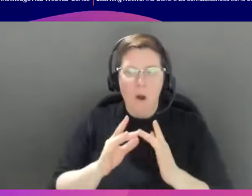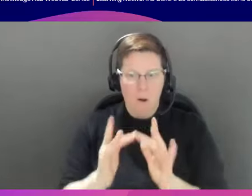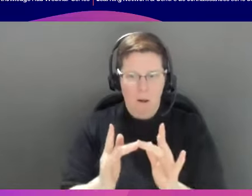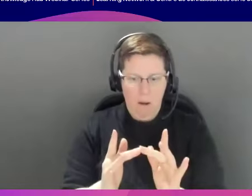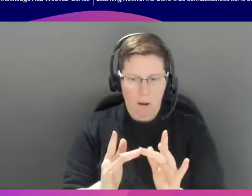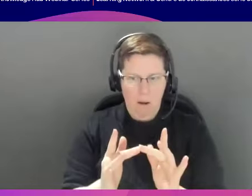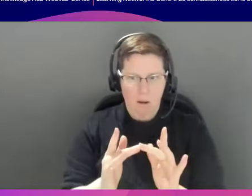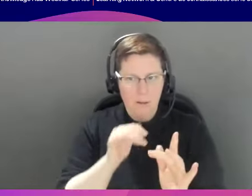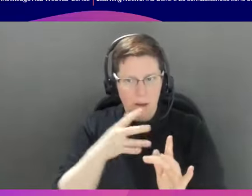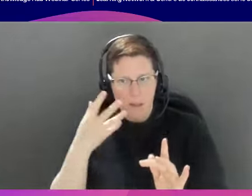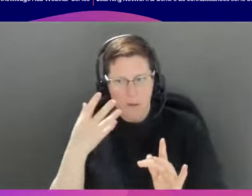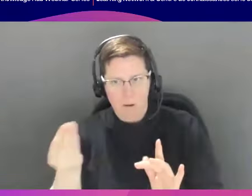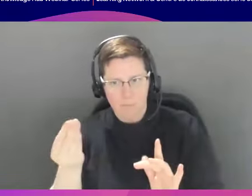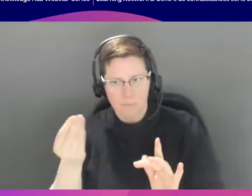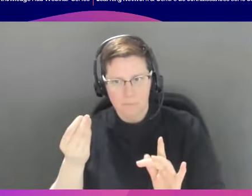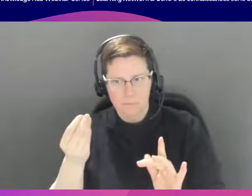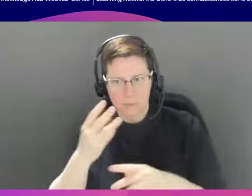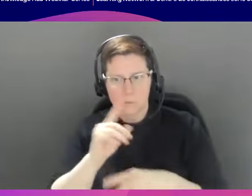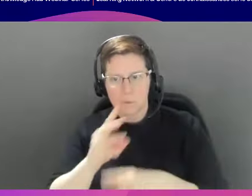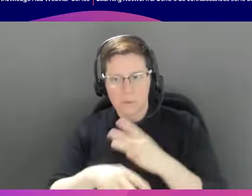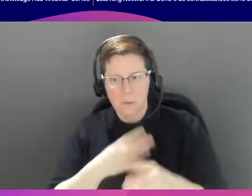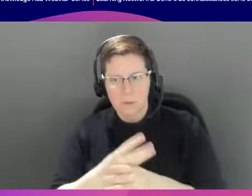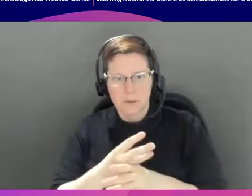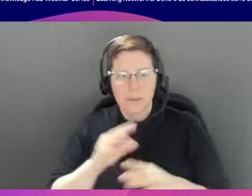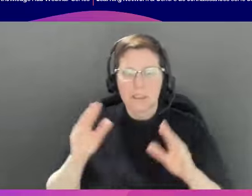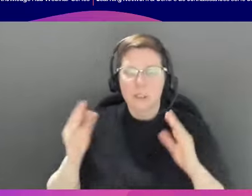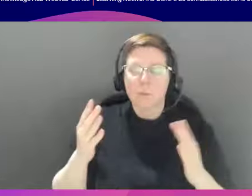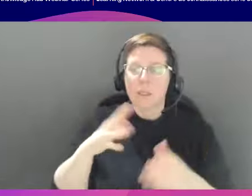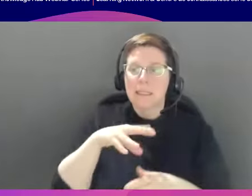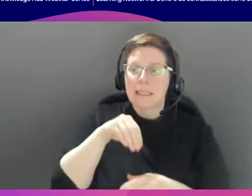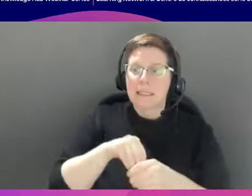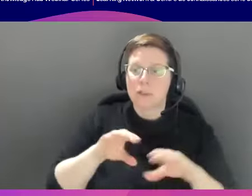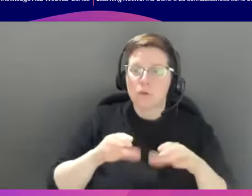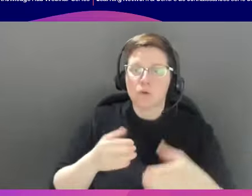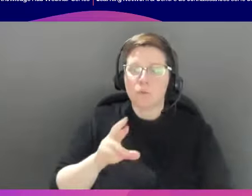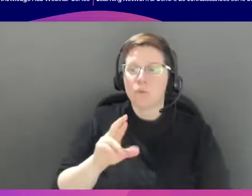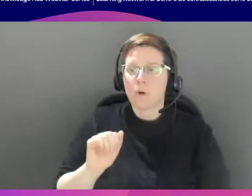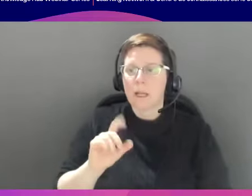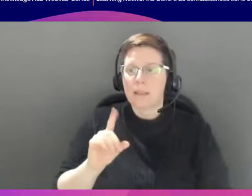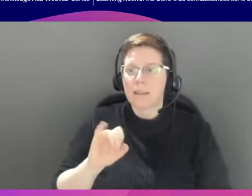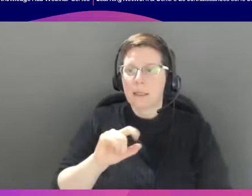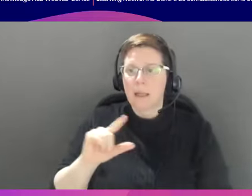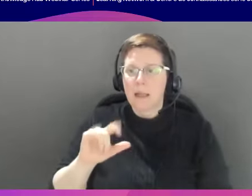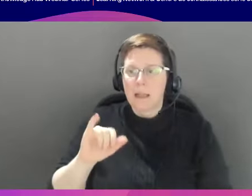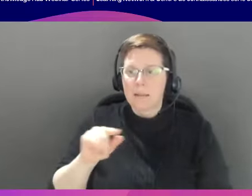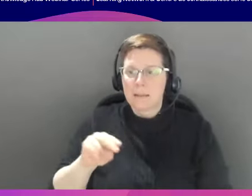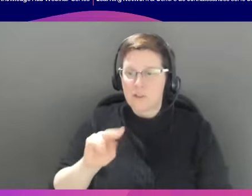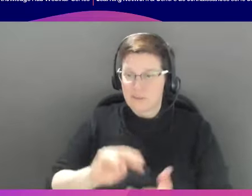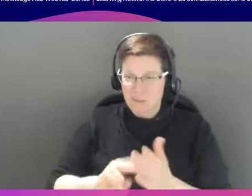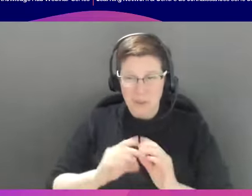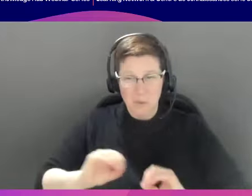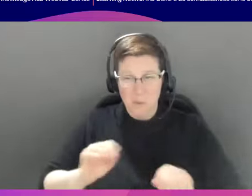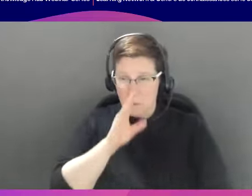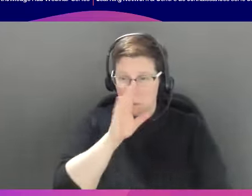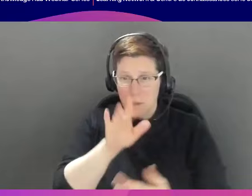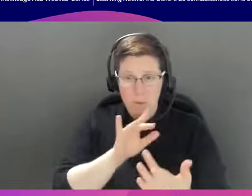space. This is in comparison to in-group radicalization, where there is no direct contact with women in